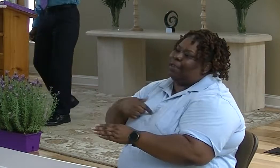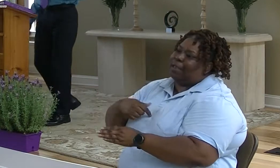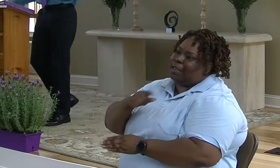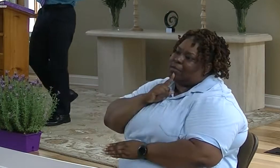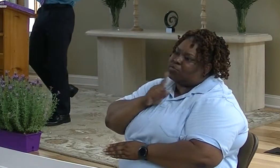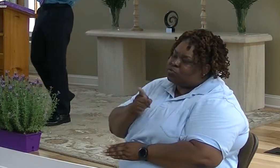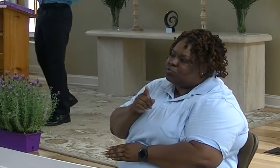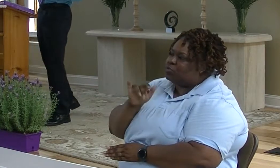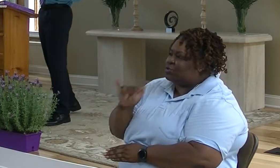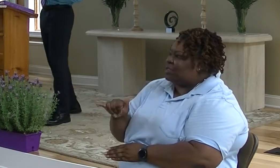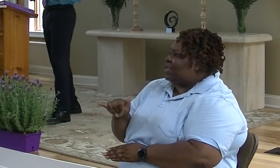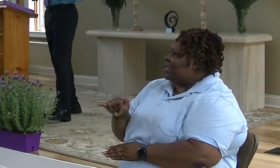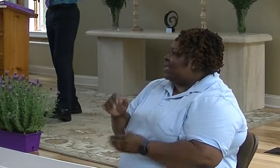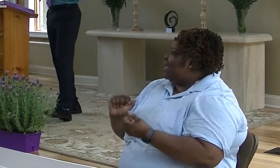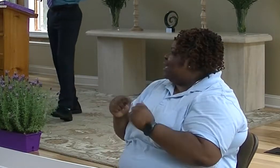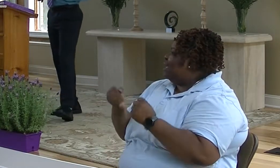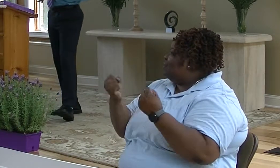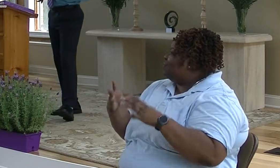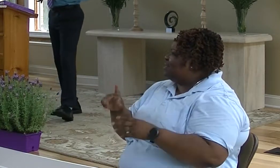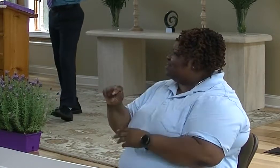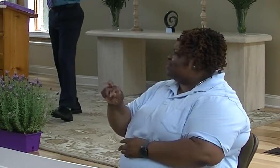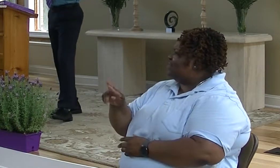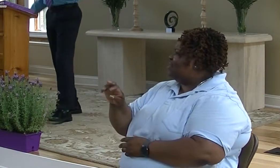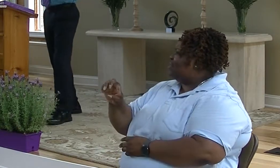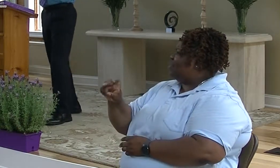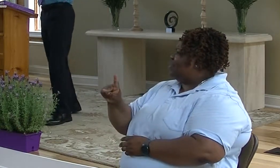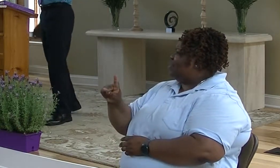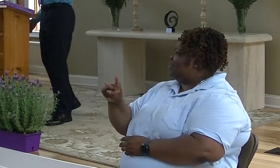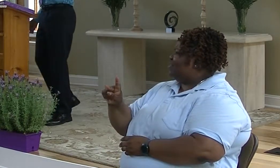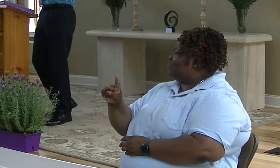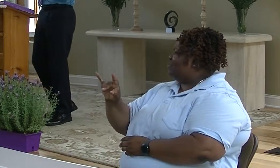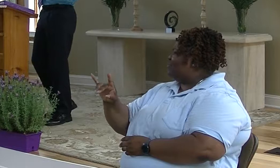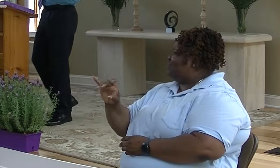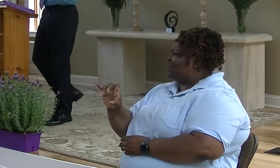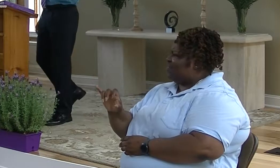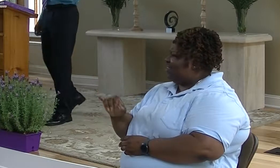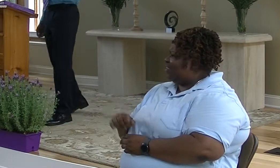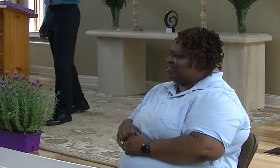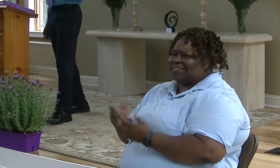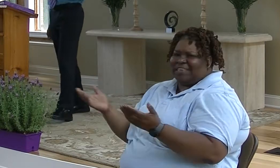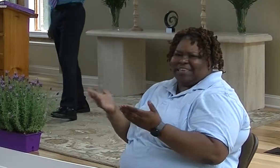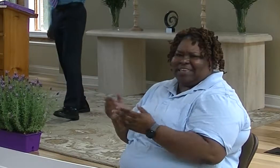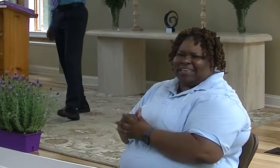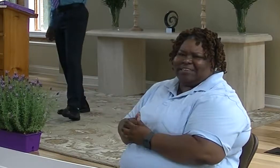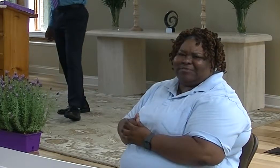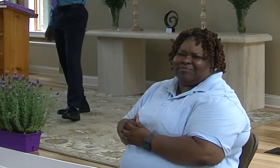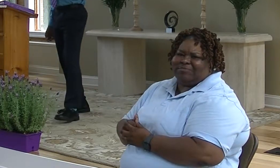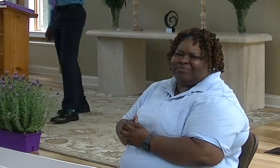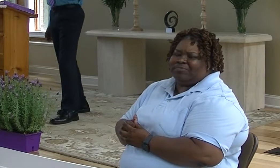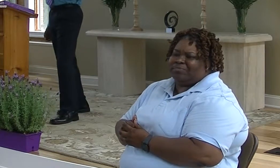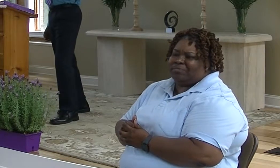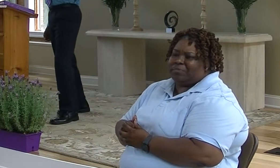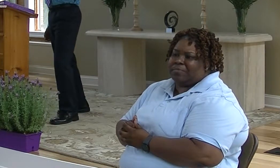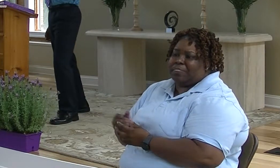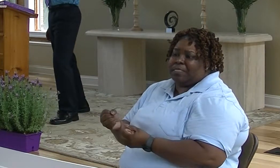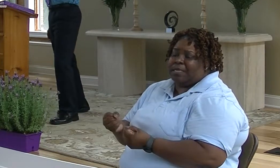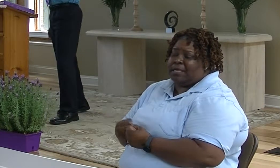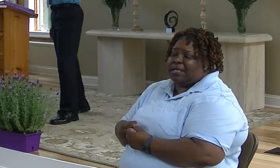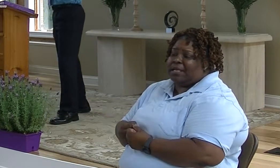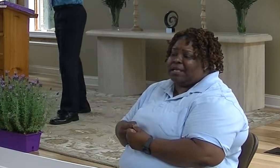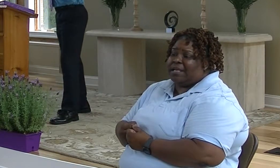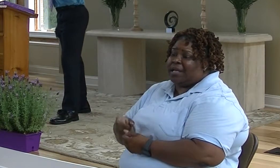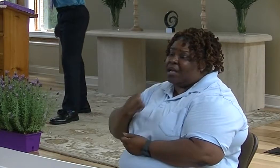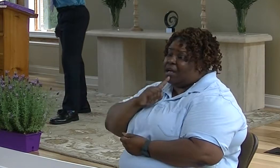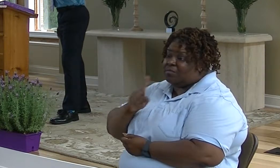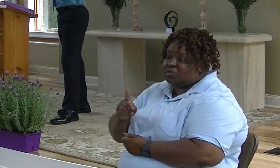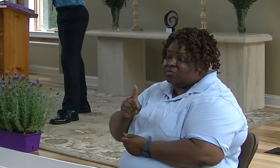Gene Roddenberry, how many Trekkies do I have in the room? I'm sure that Gene Roddenberry didn't envision that